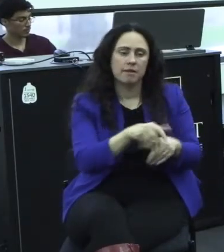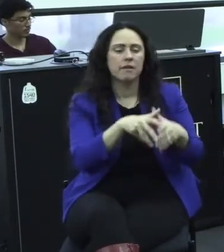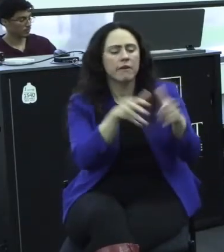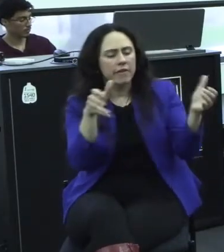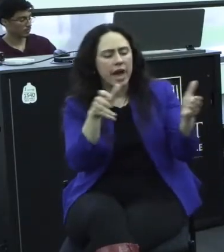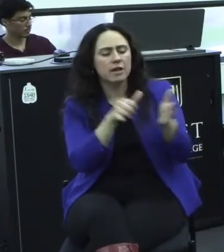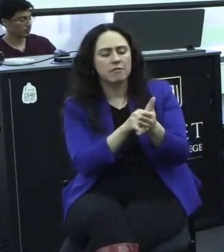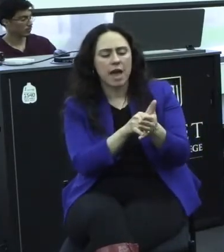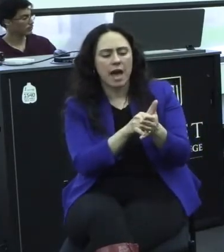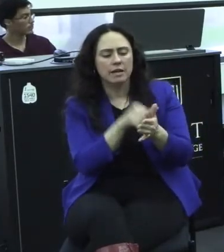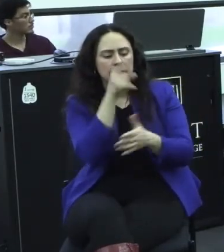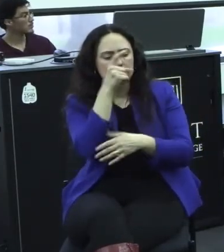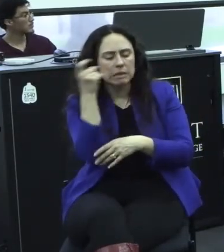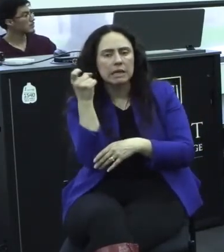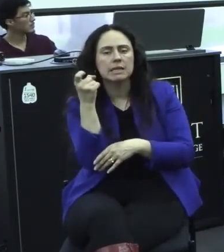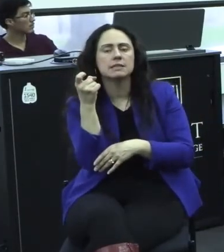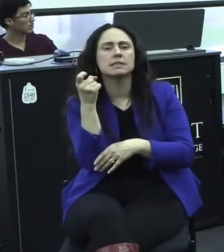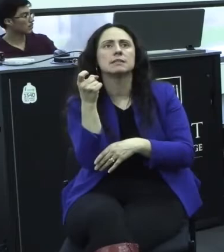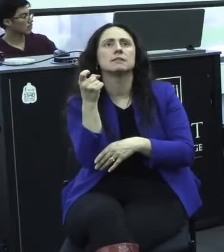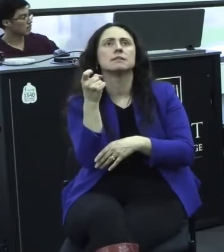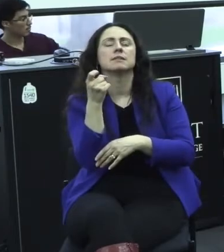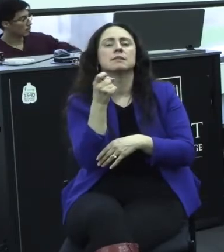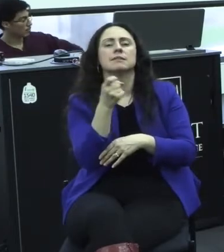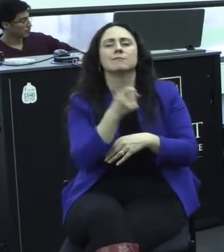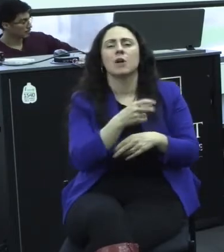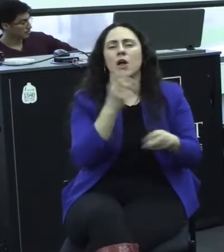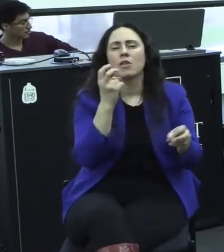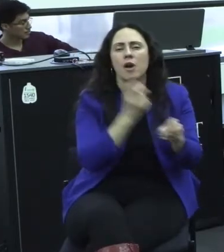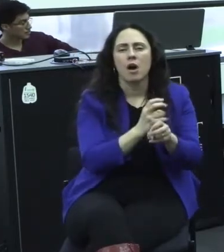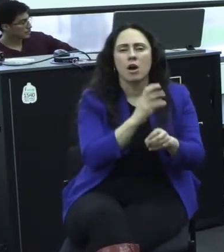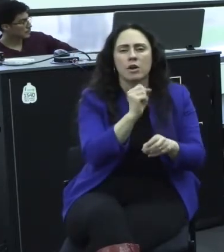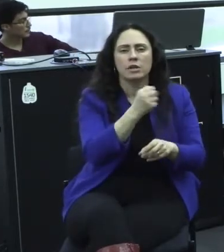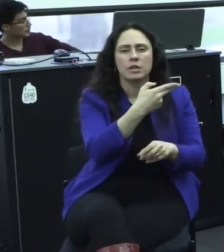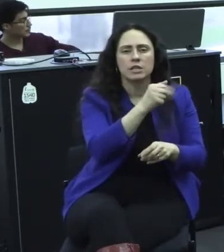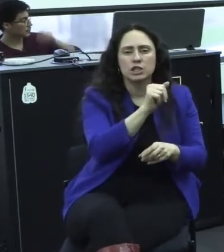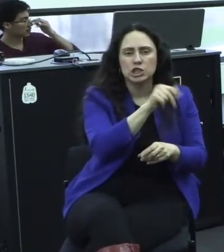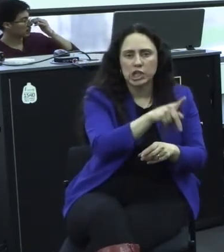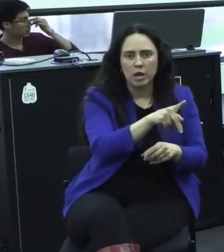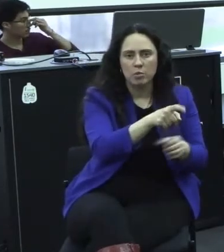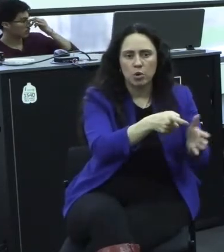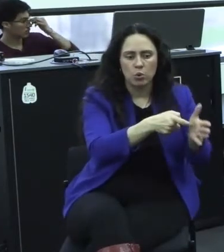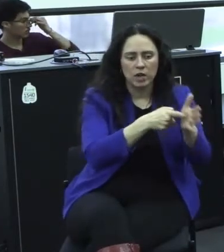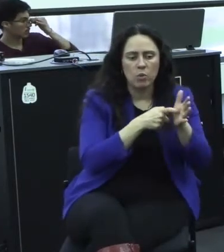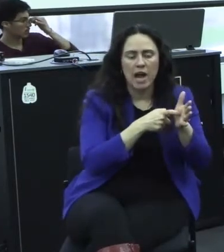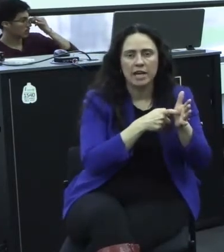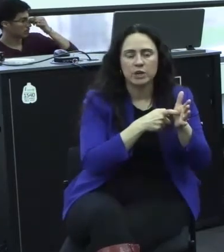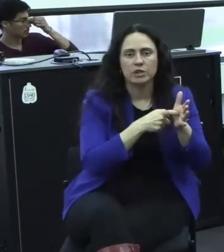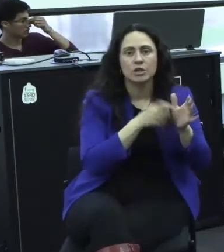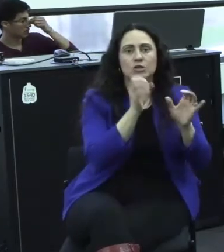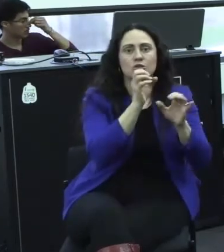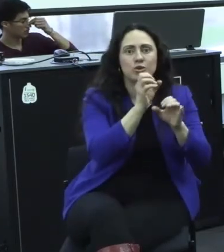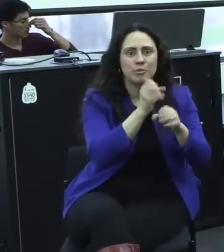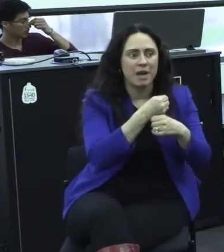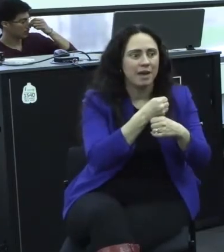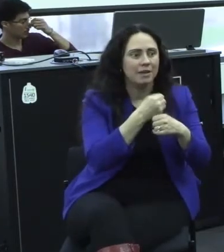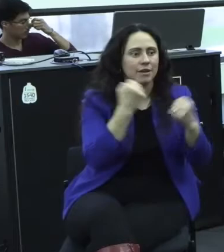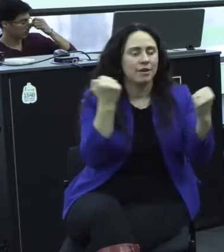to do with the hardship required to make that